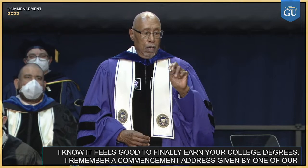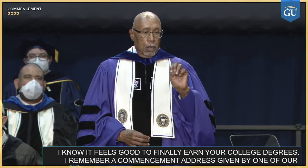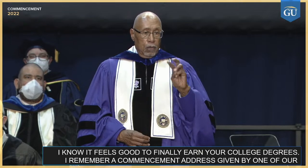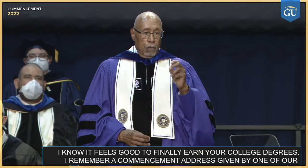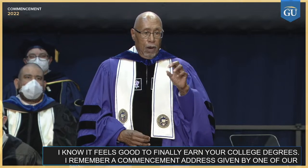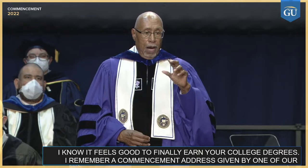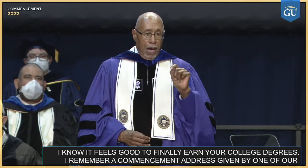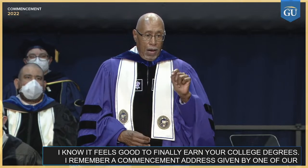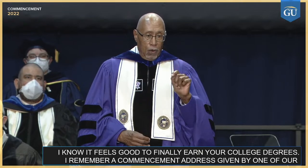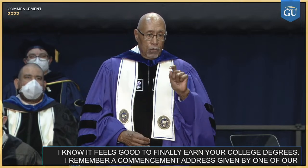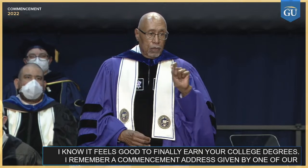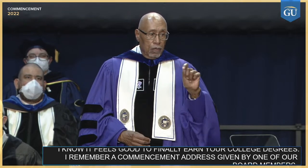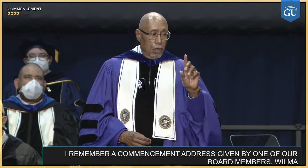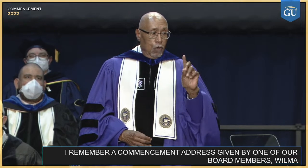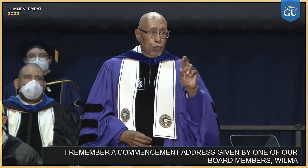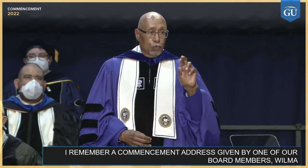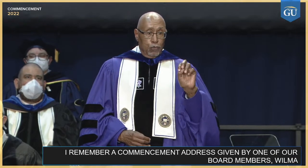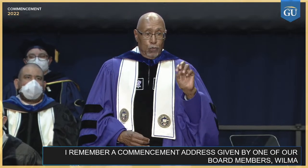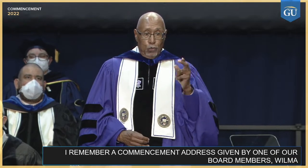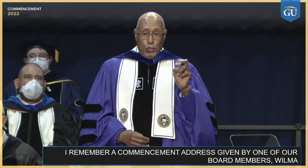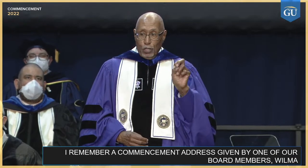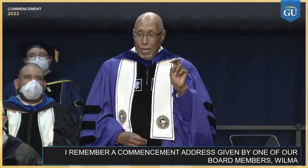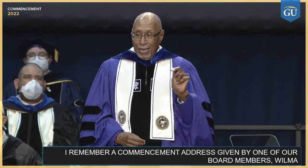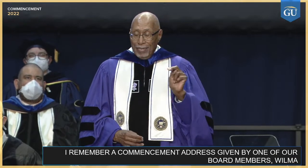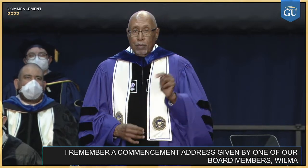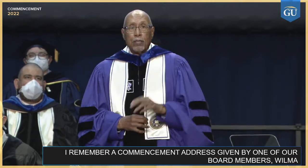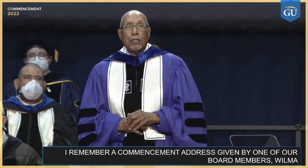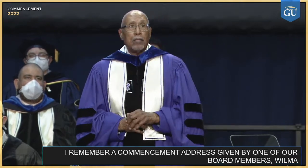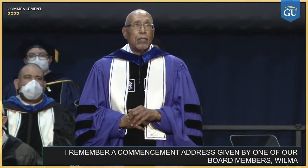Wilma Neuhout Druchin.